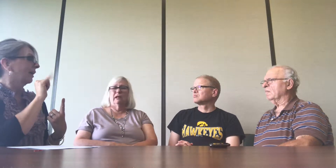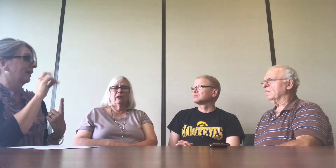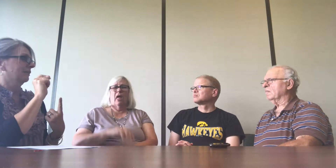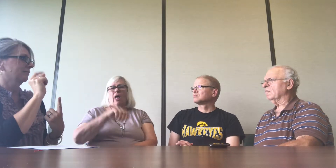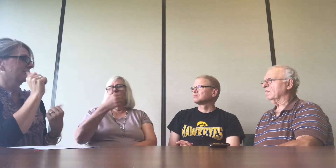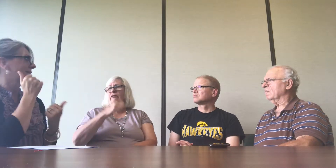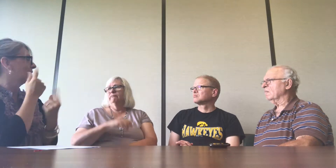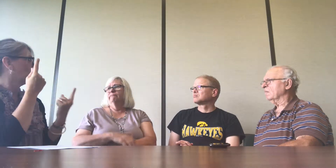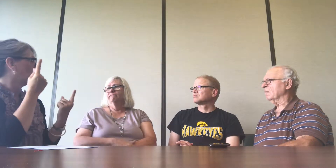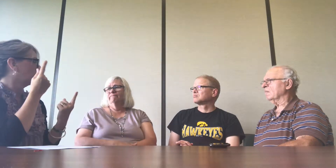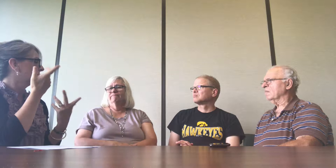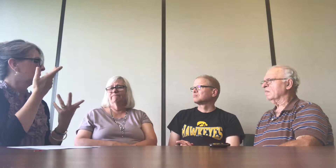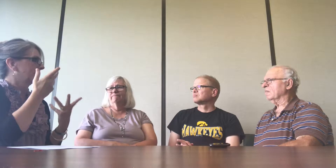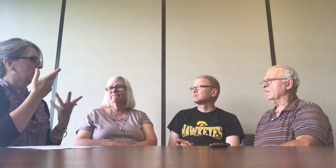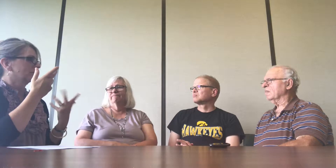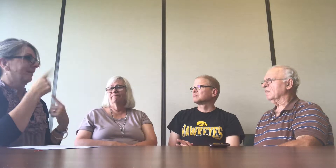Something so that CODAs realize what they're doing.